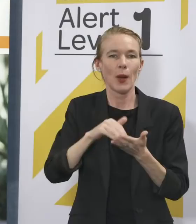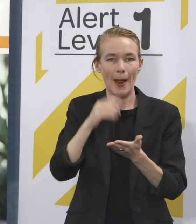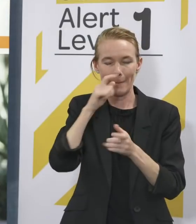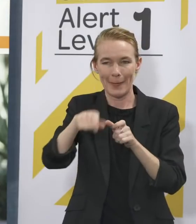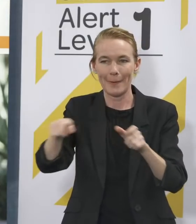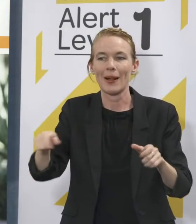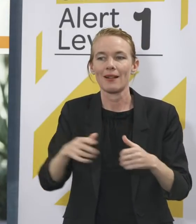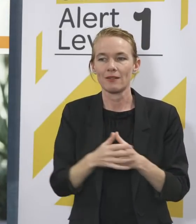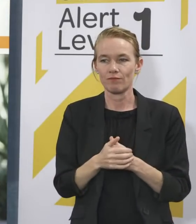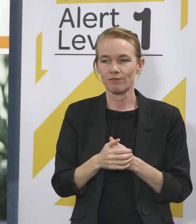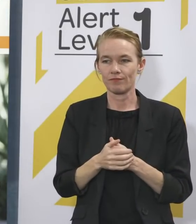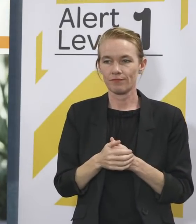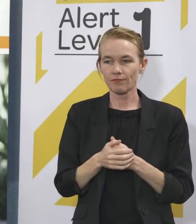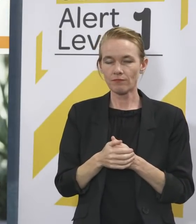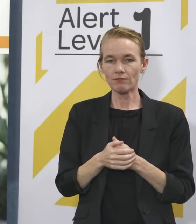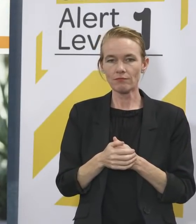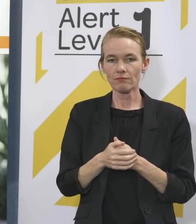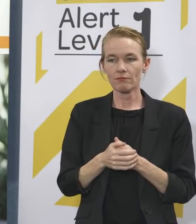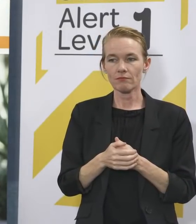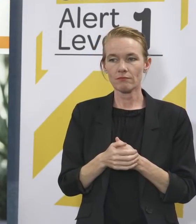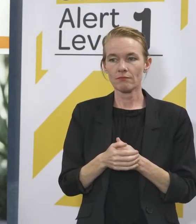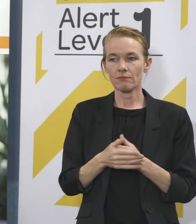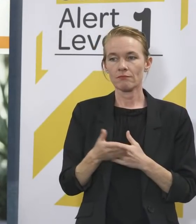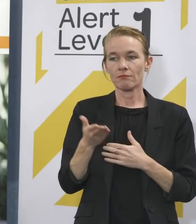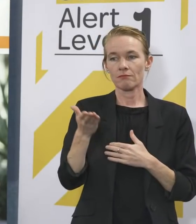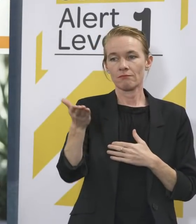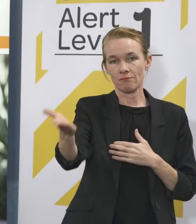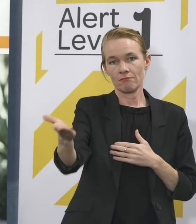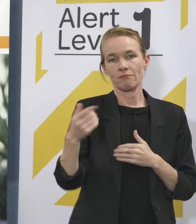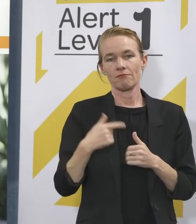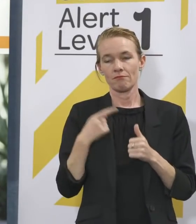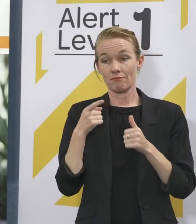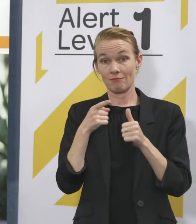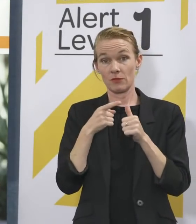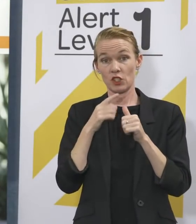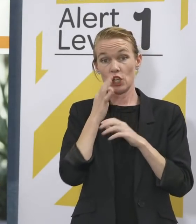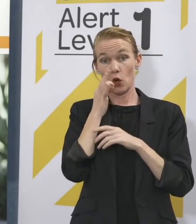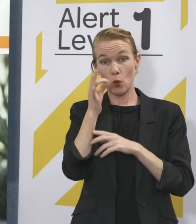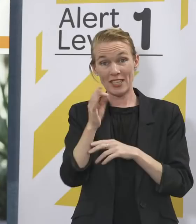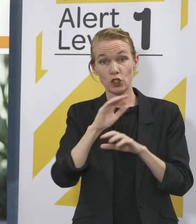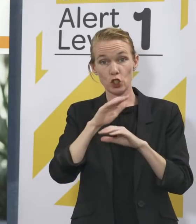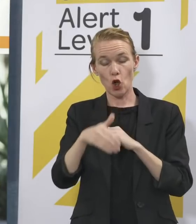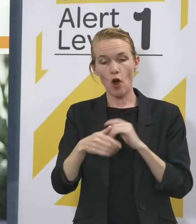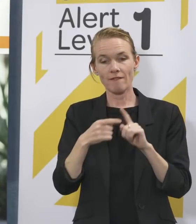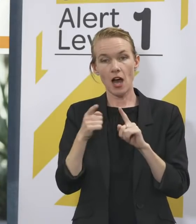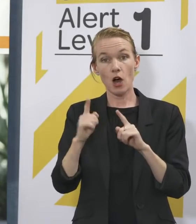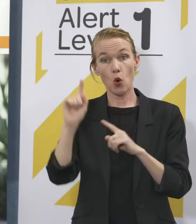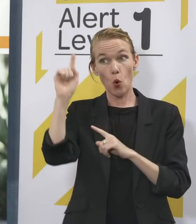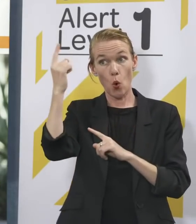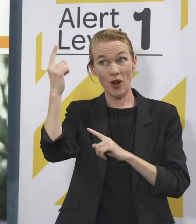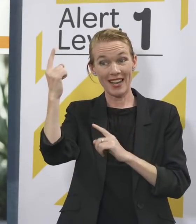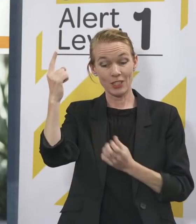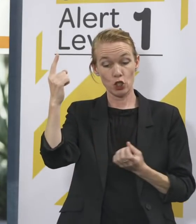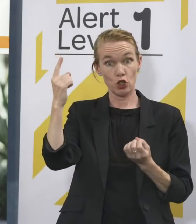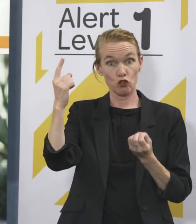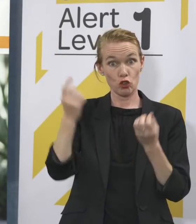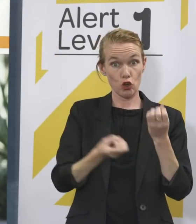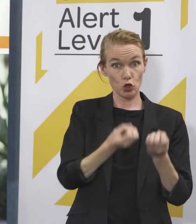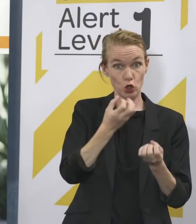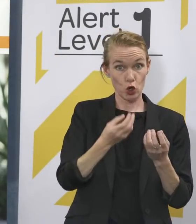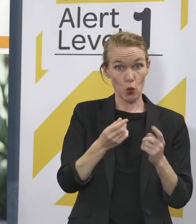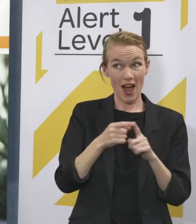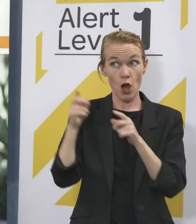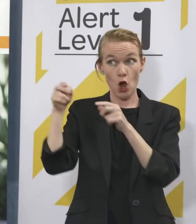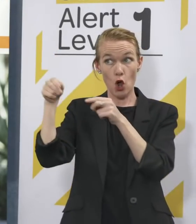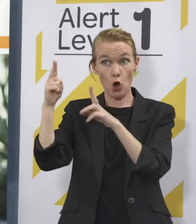Christchurch are going to be happening a lot more. Yeah, I think that's something we'll look at very closely. Can you commit to it though? I can commit to looking at it, and I'll come back to